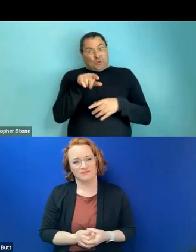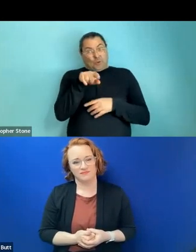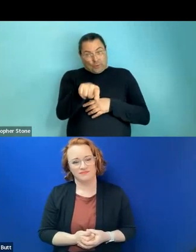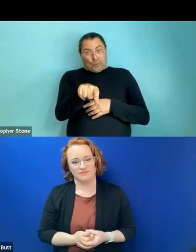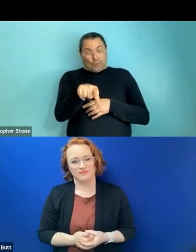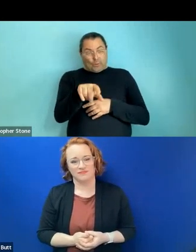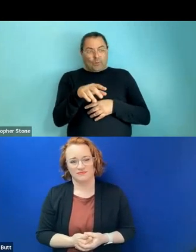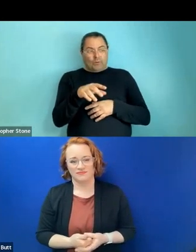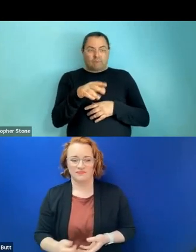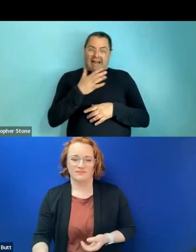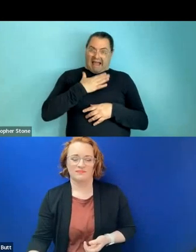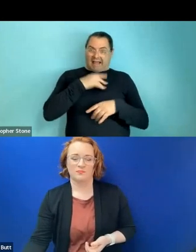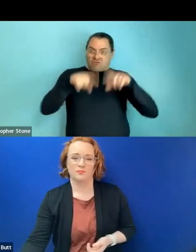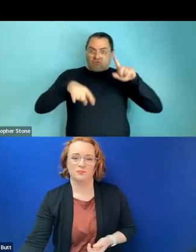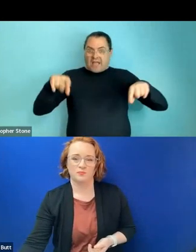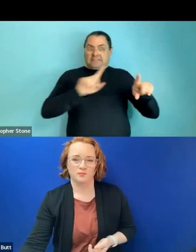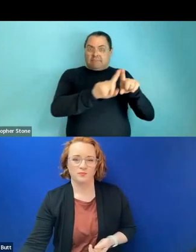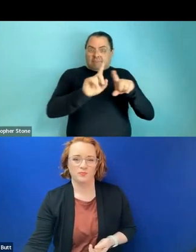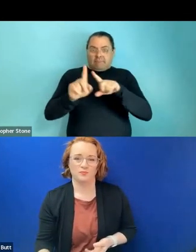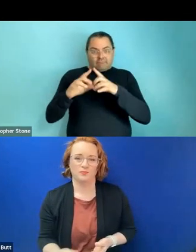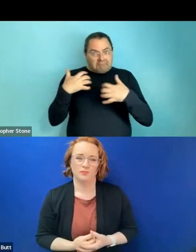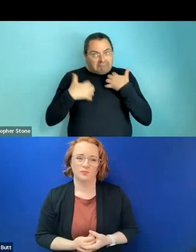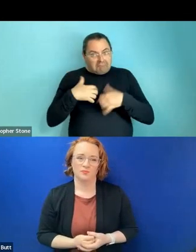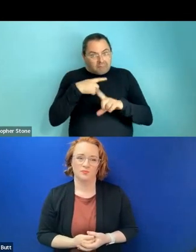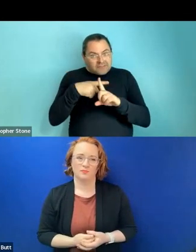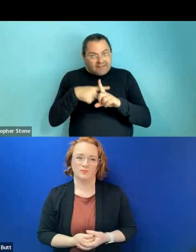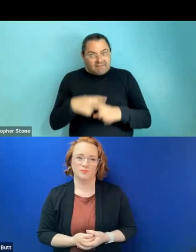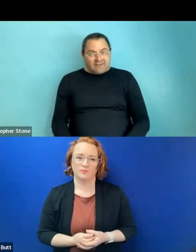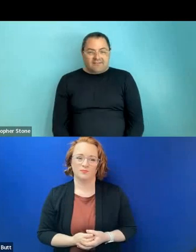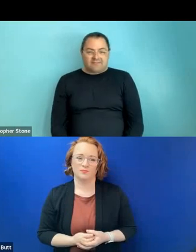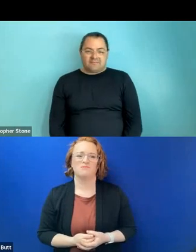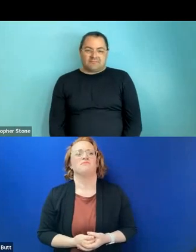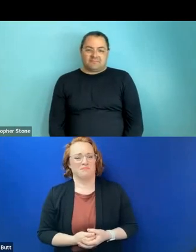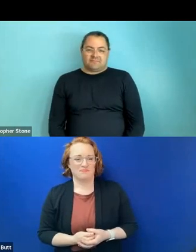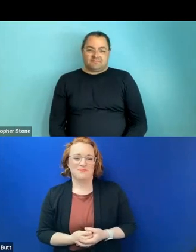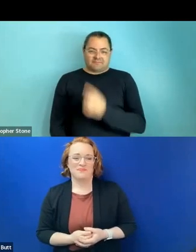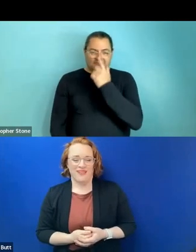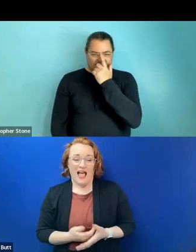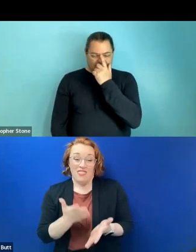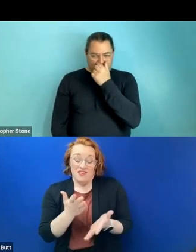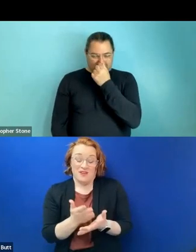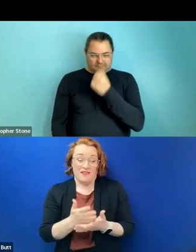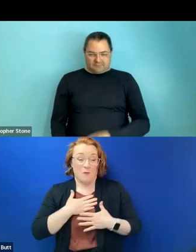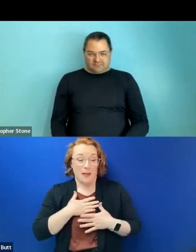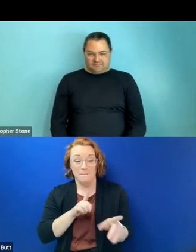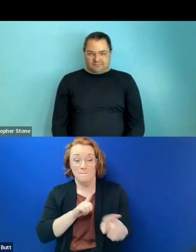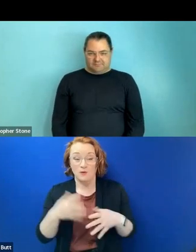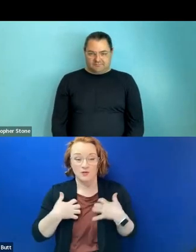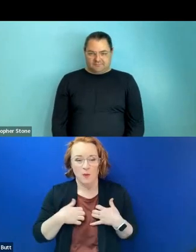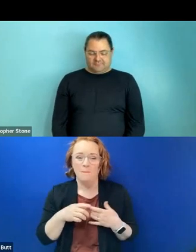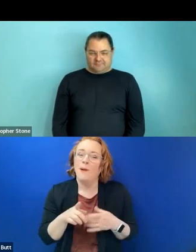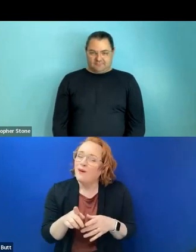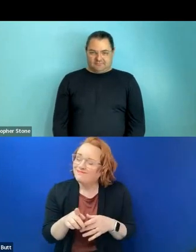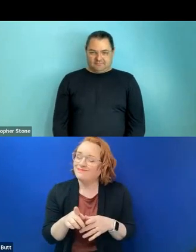that variety a really enjoyable part of the role? Yeah, I think it's the most enjoyable, but also not the easiest